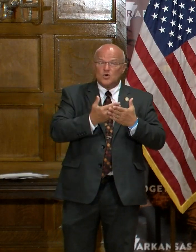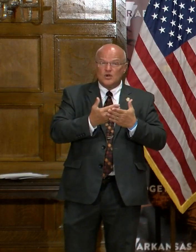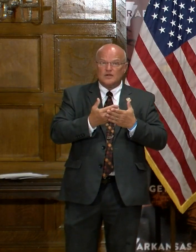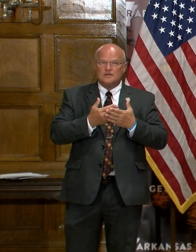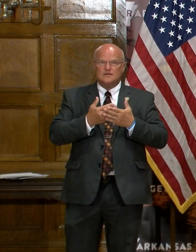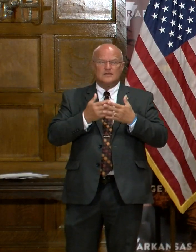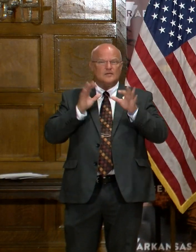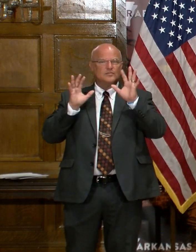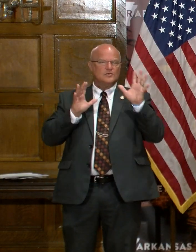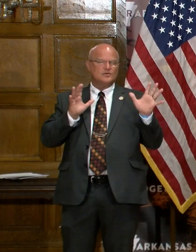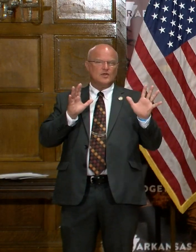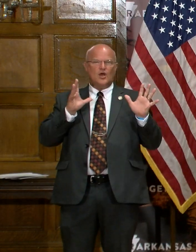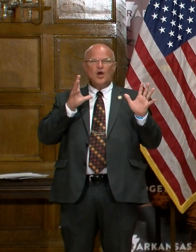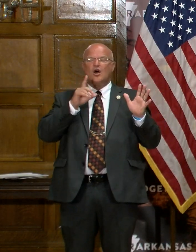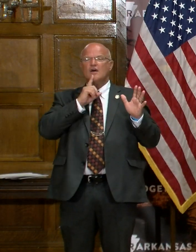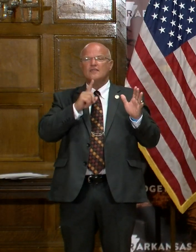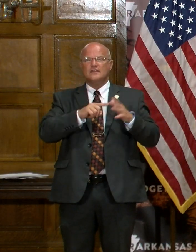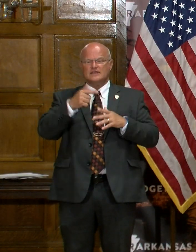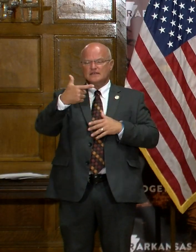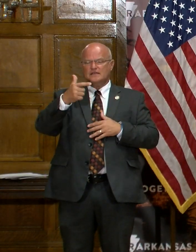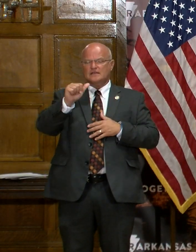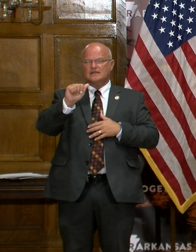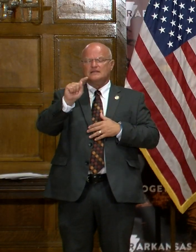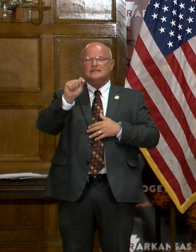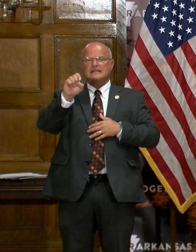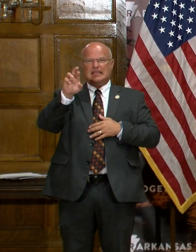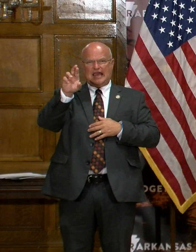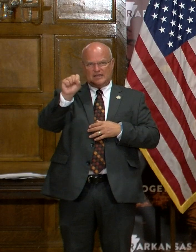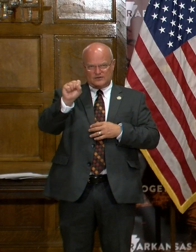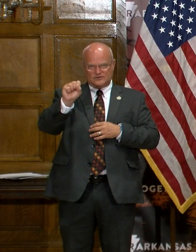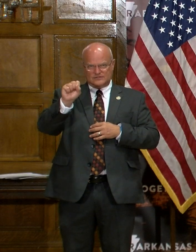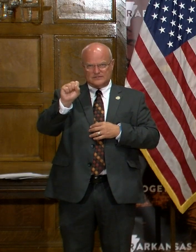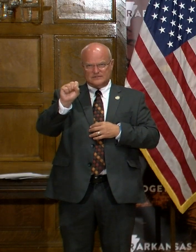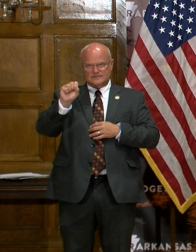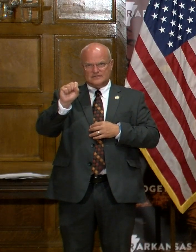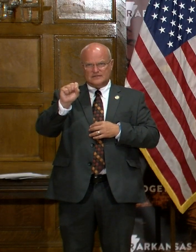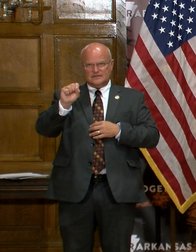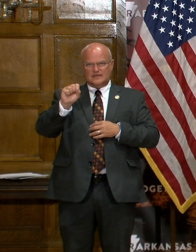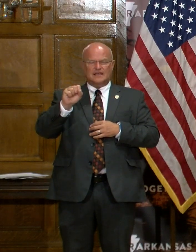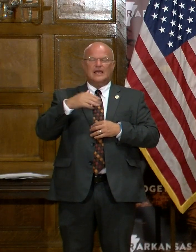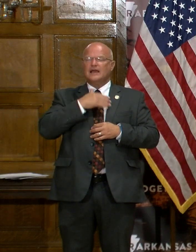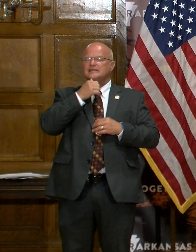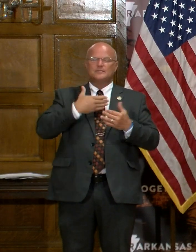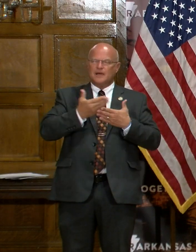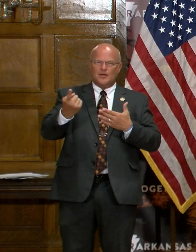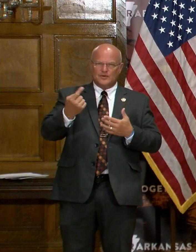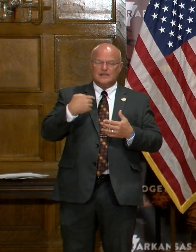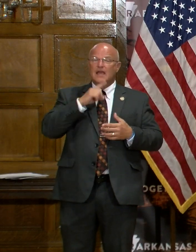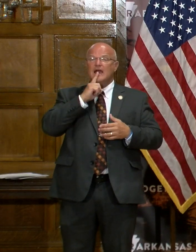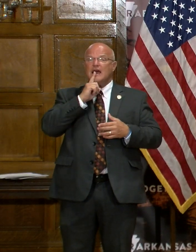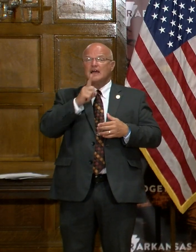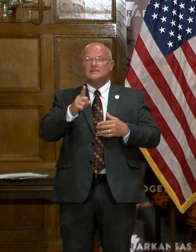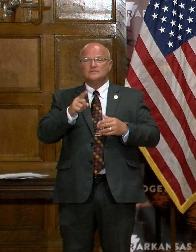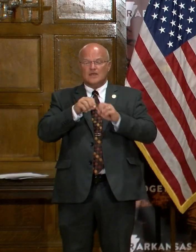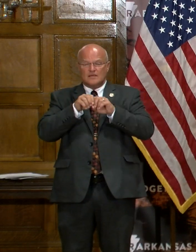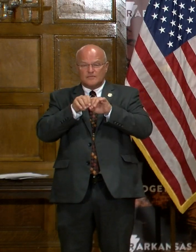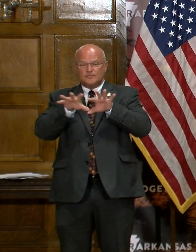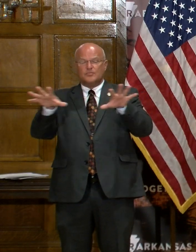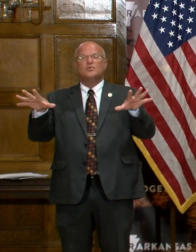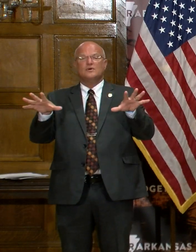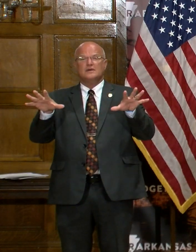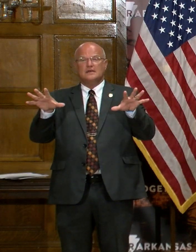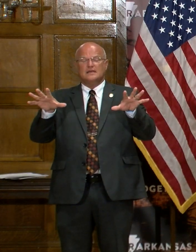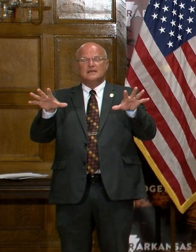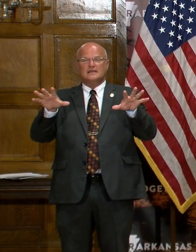they're very fashionable, are the gaiters. And I'm glad I didn't buy one. Because they actually disseminate